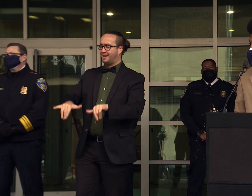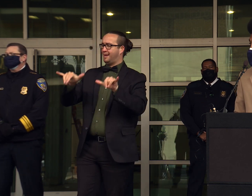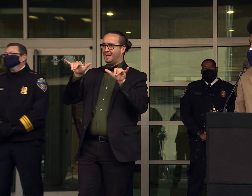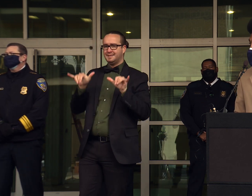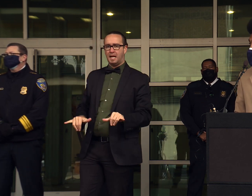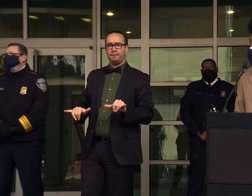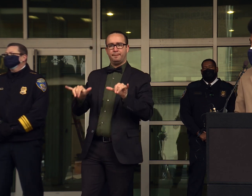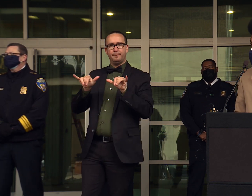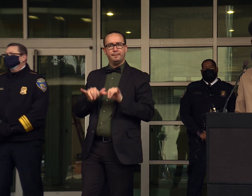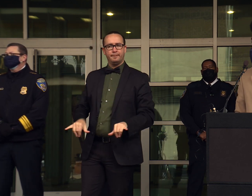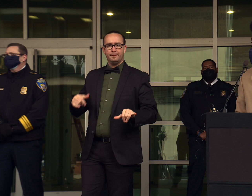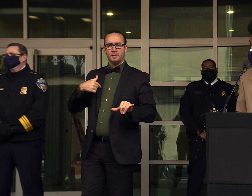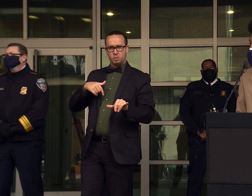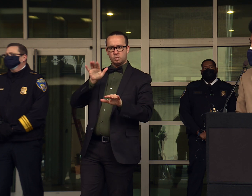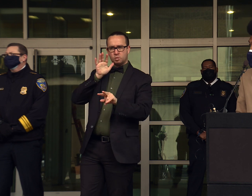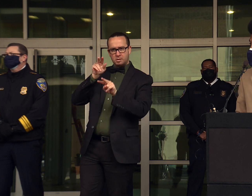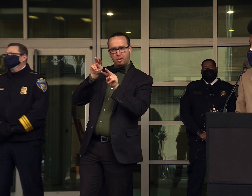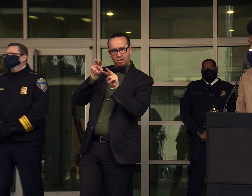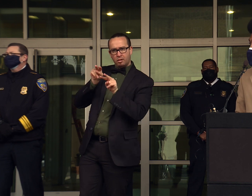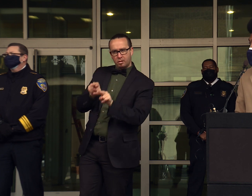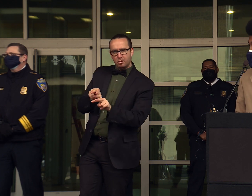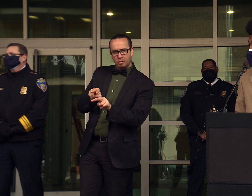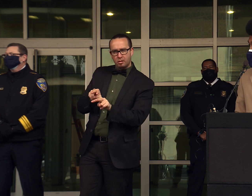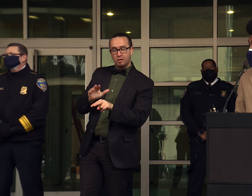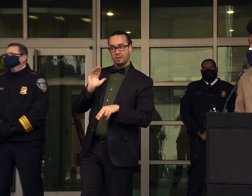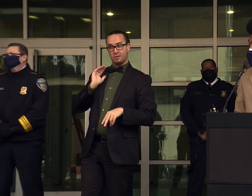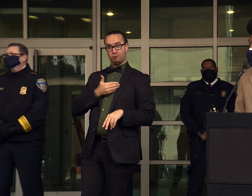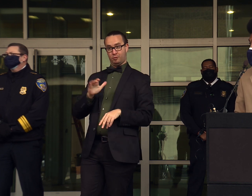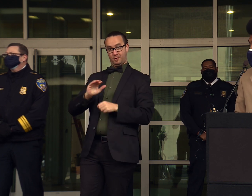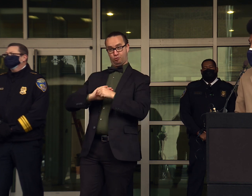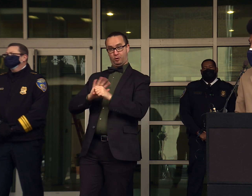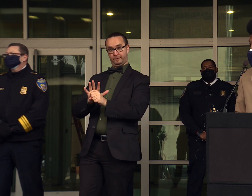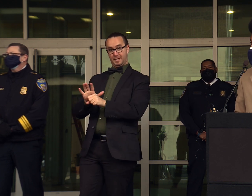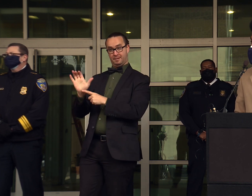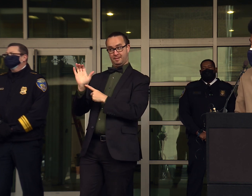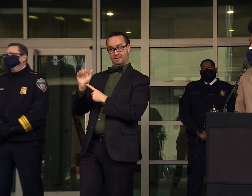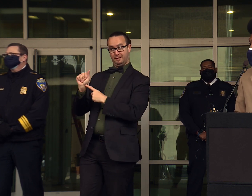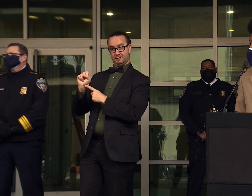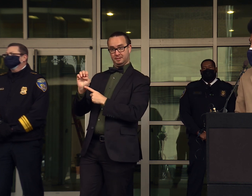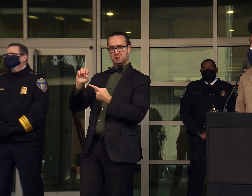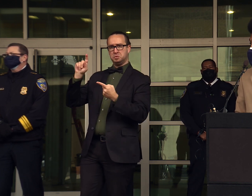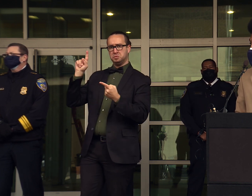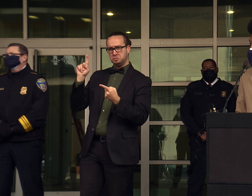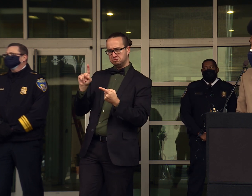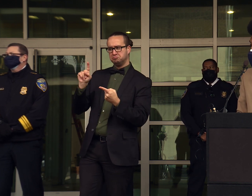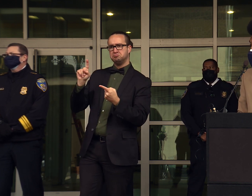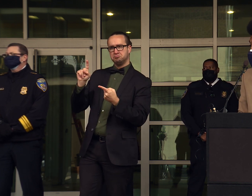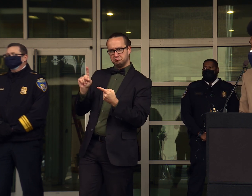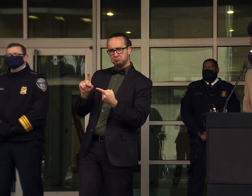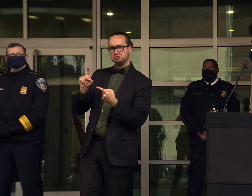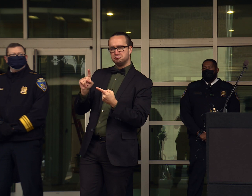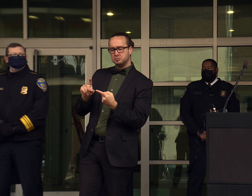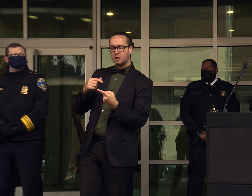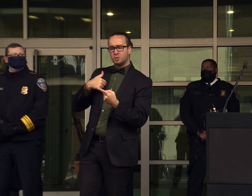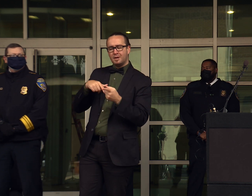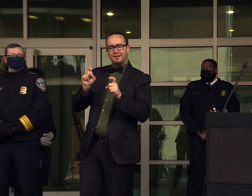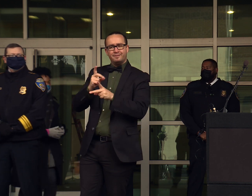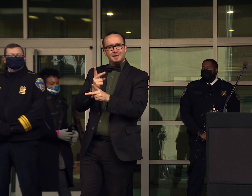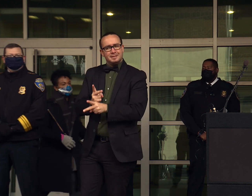numbers are heading in the right direction, but we're always going to be cautious in making those decisions based on public health data. Dr. Jaraza?